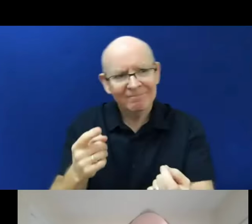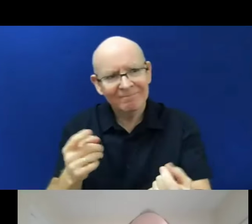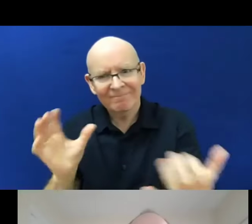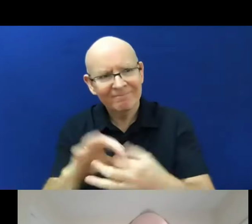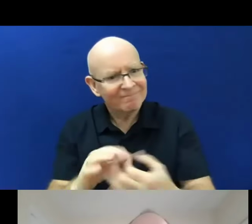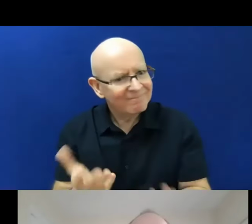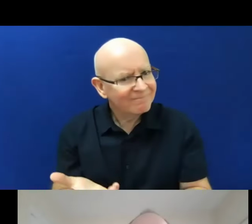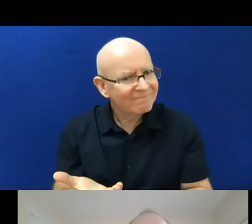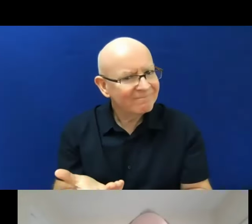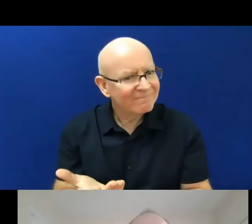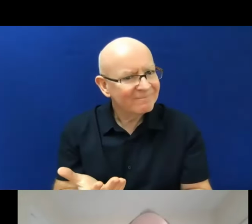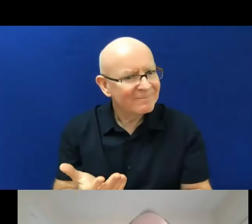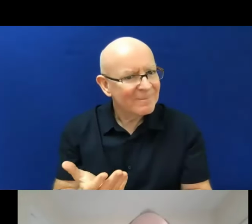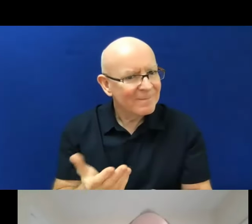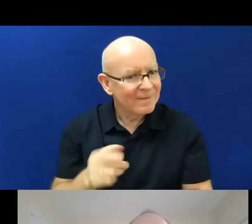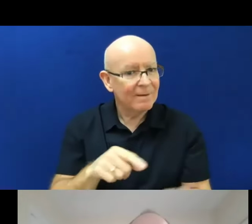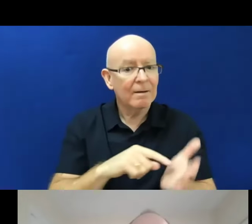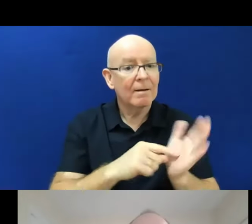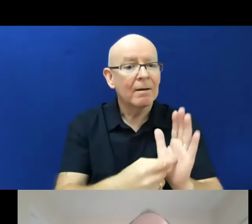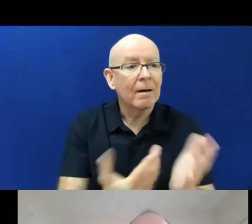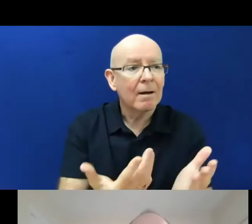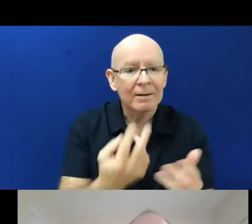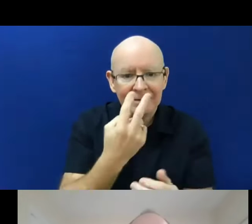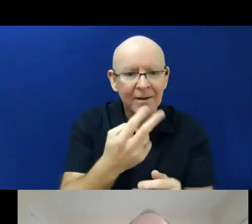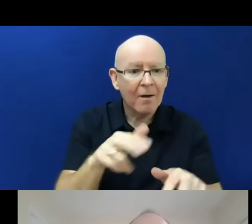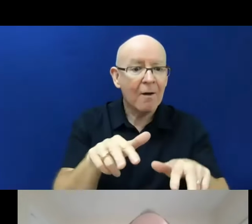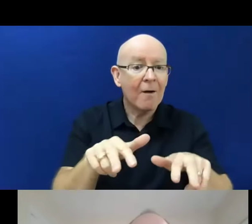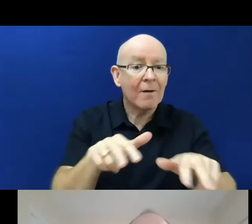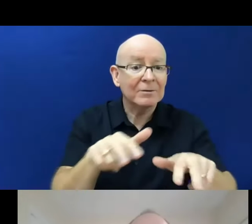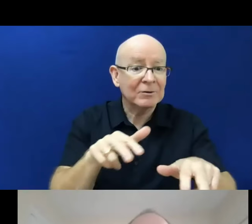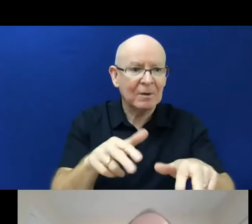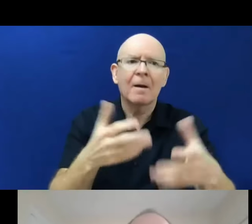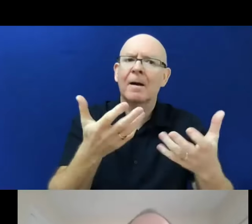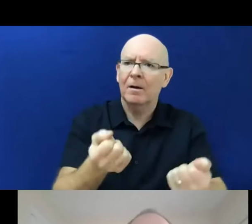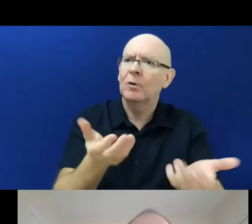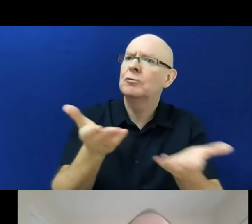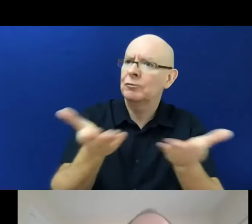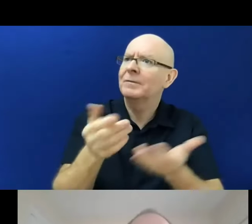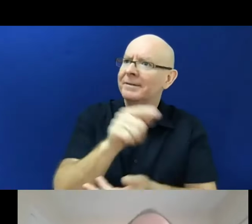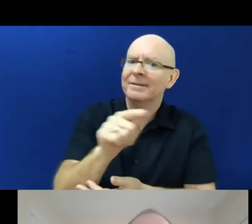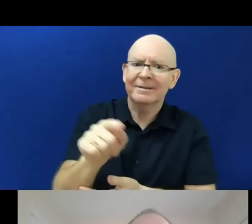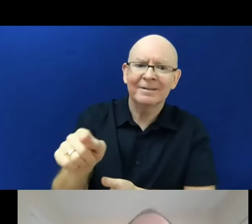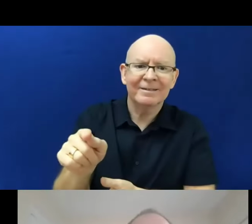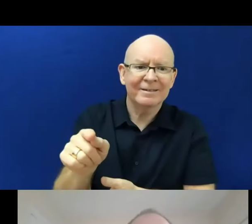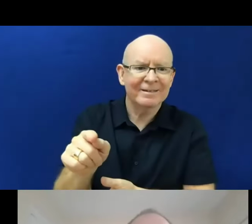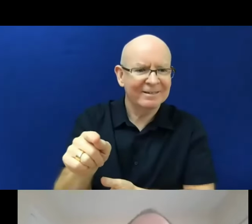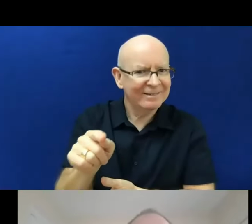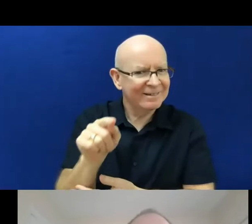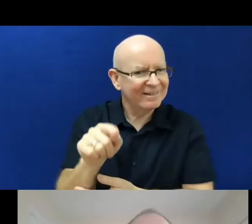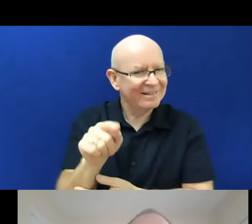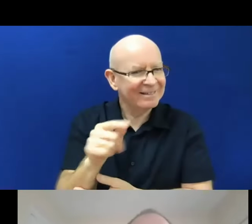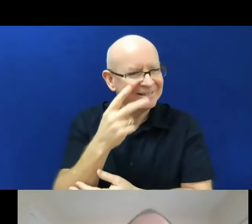problem. It's a hermeneutical problem because, as we know, the